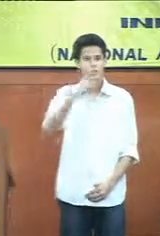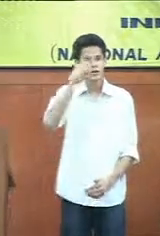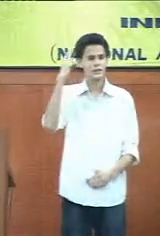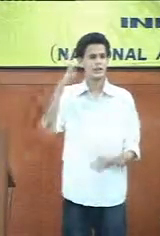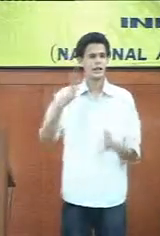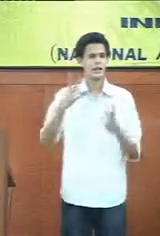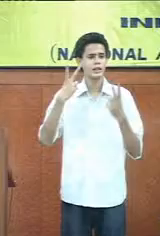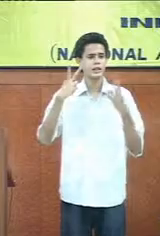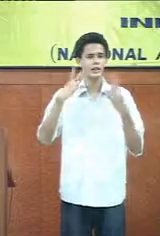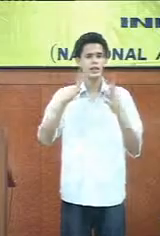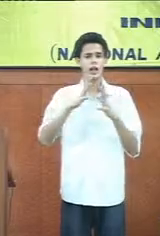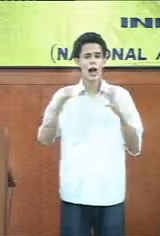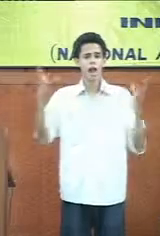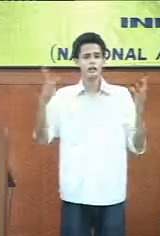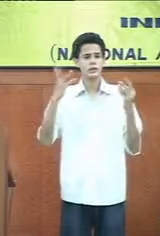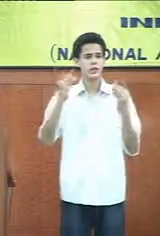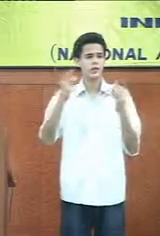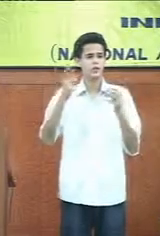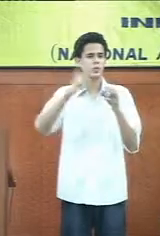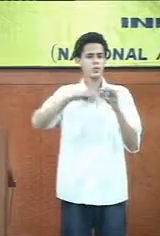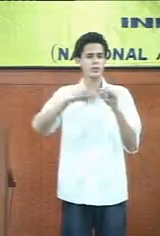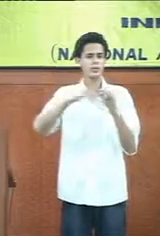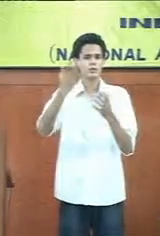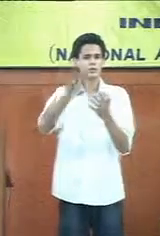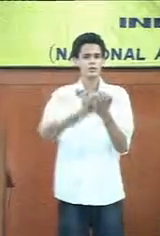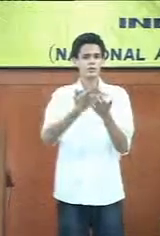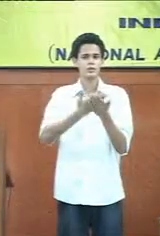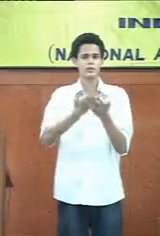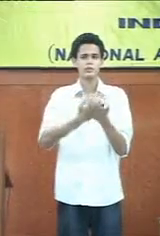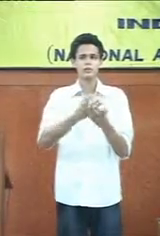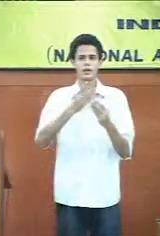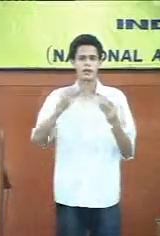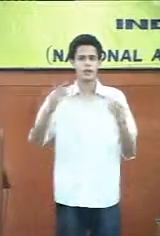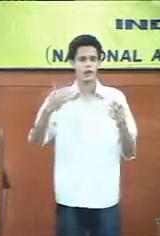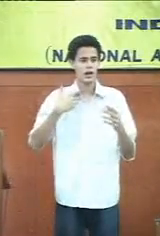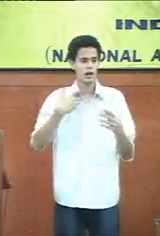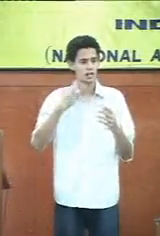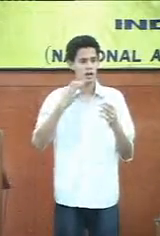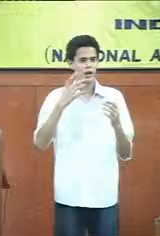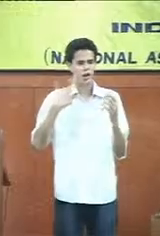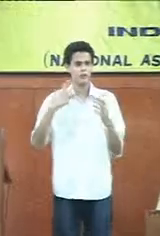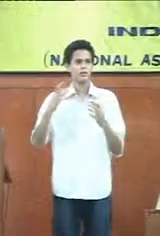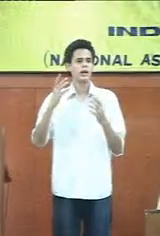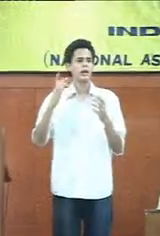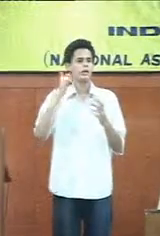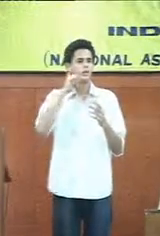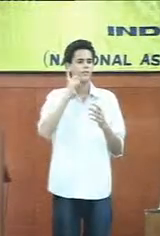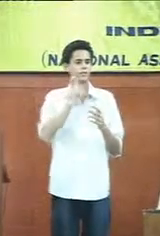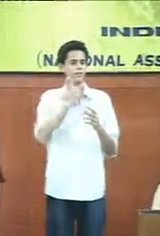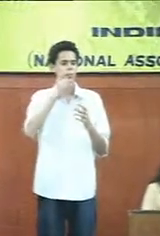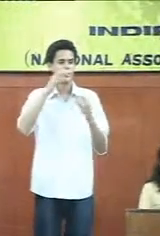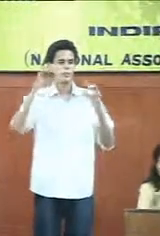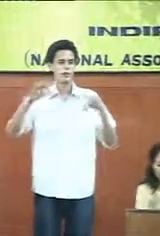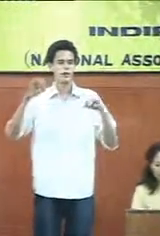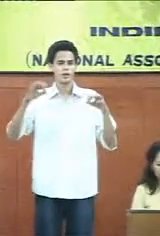Because of a large number of requests, and because I had taken a session with hearing impaired